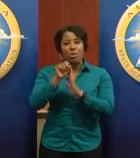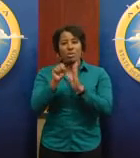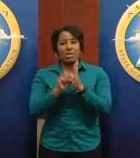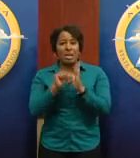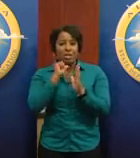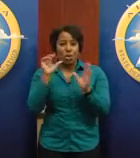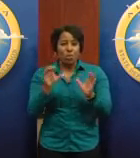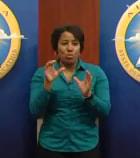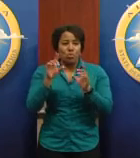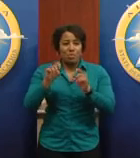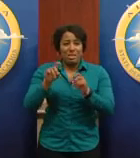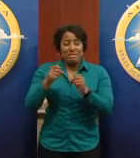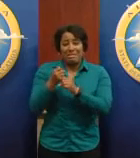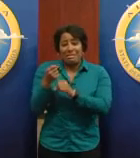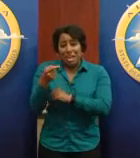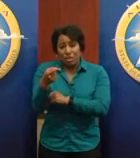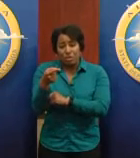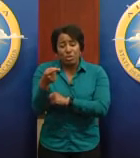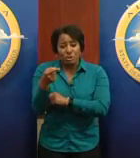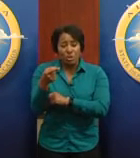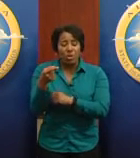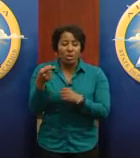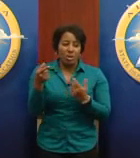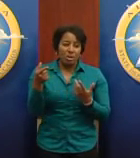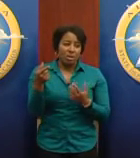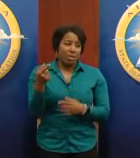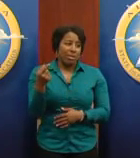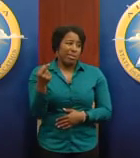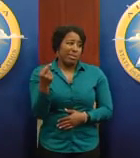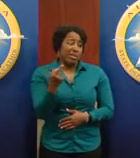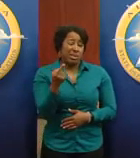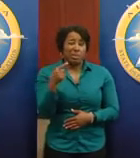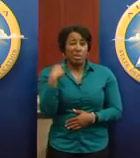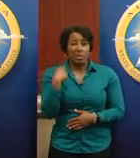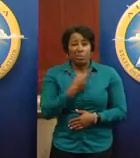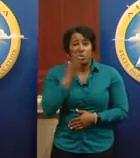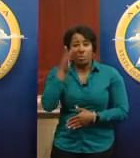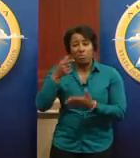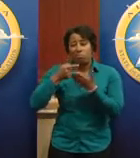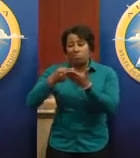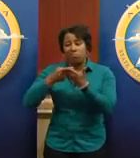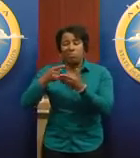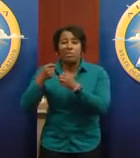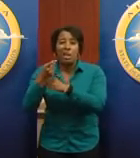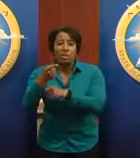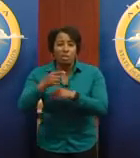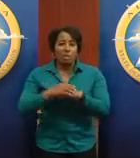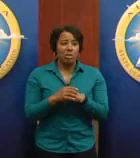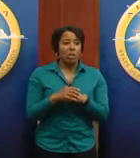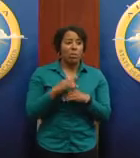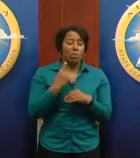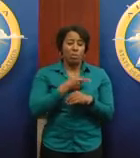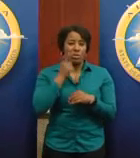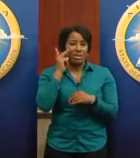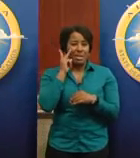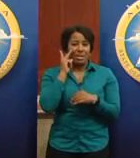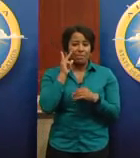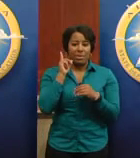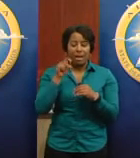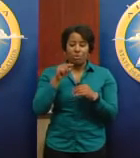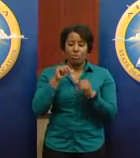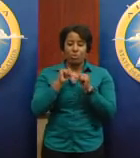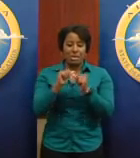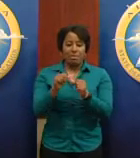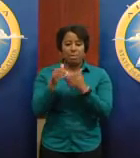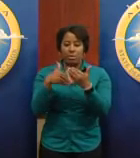next year, then that'll be something we'll have to deal with next year. But we'll just have to follow that story as it breaks. I do